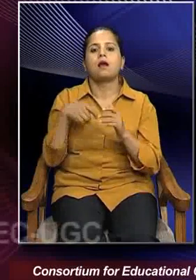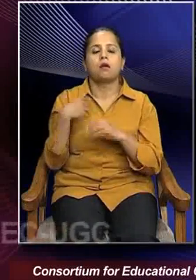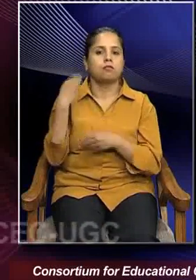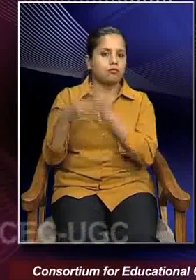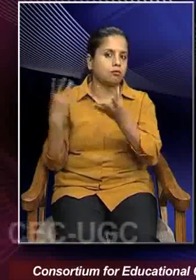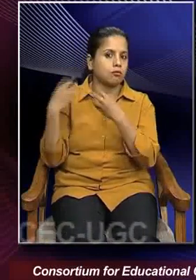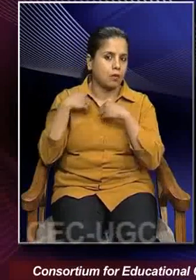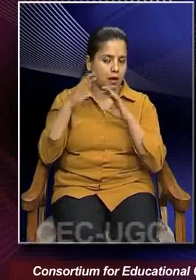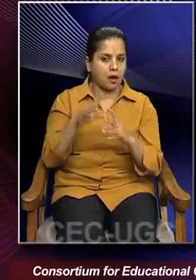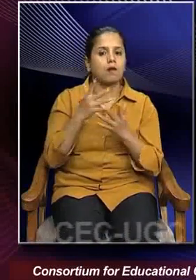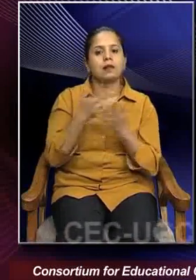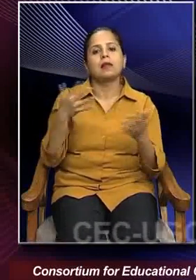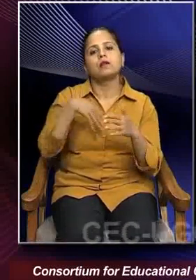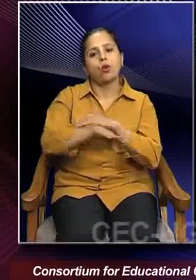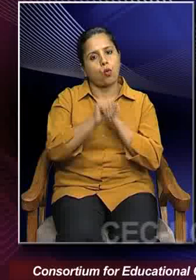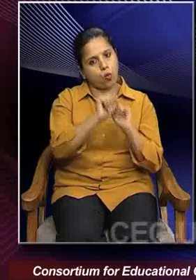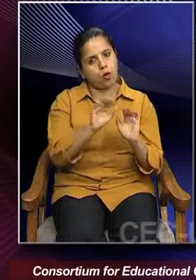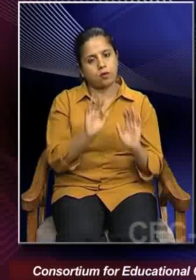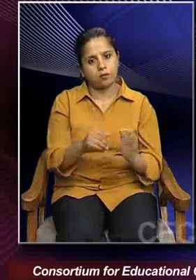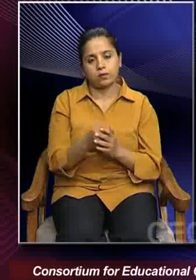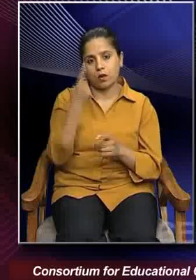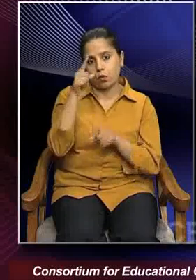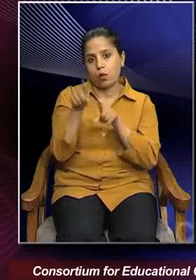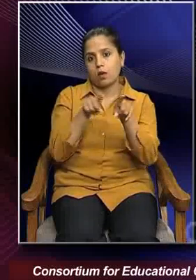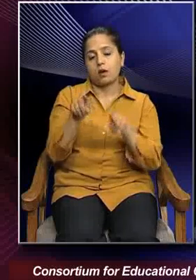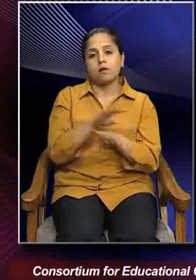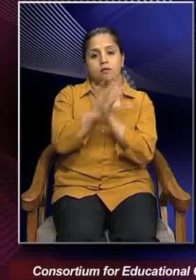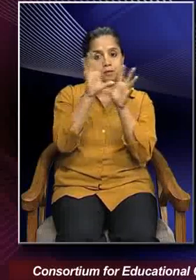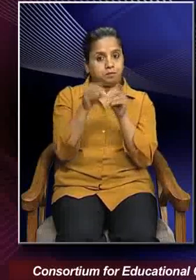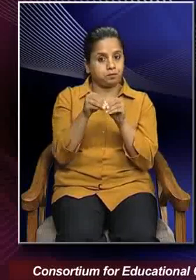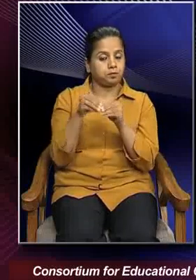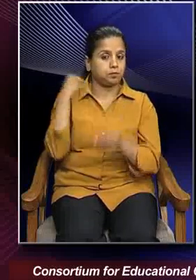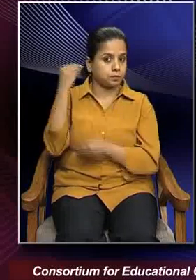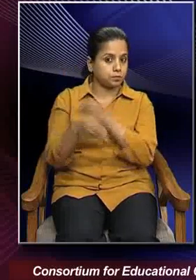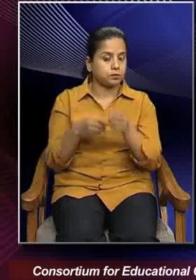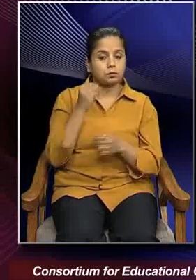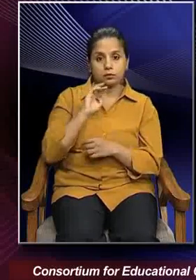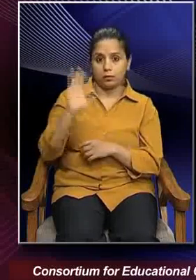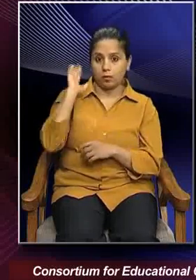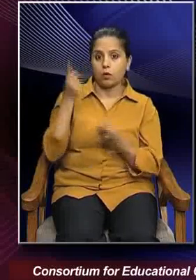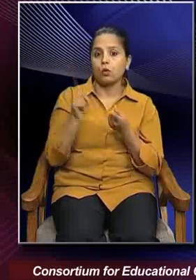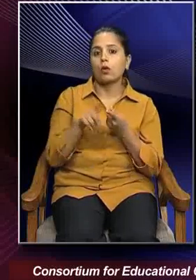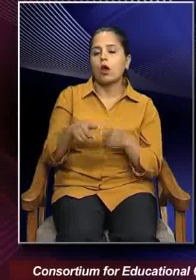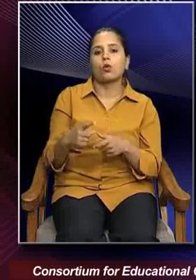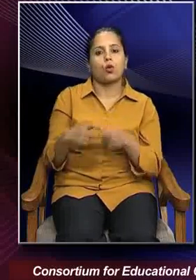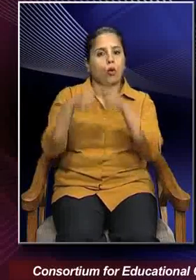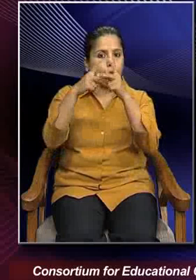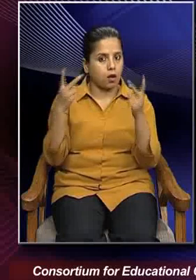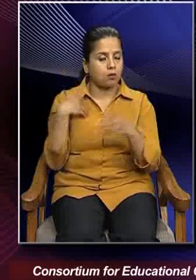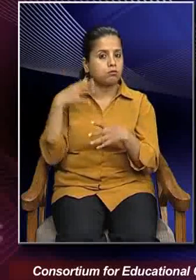the substance. For example, the whole inheres in the part, qualities inhere